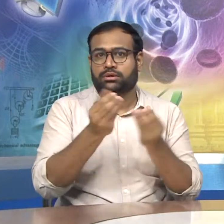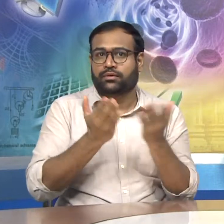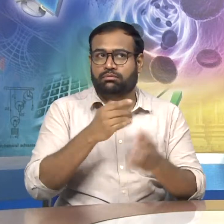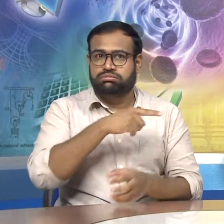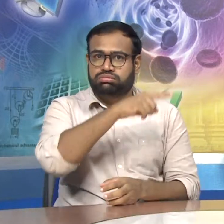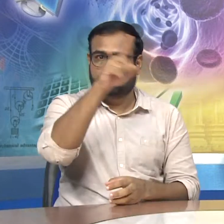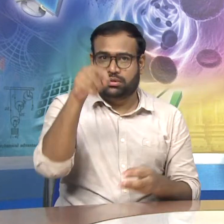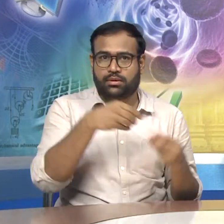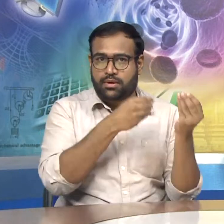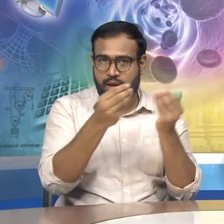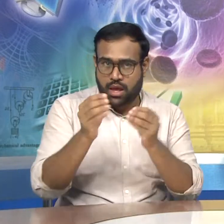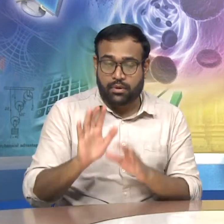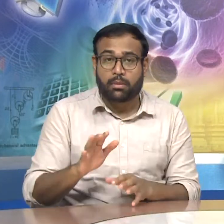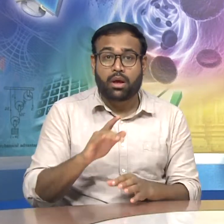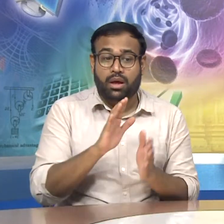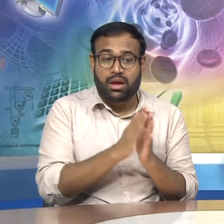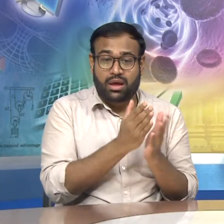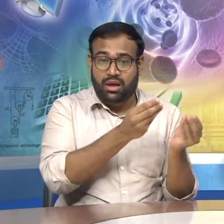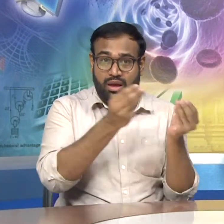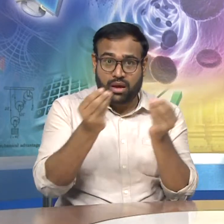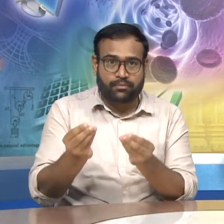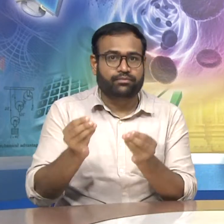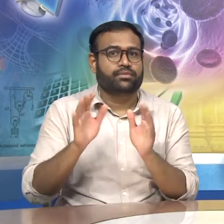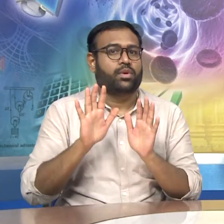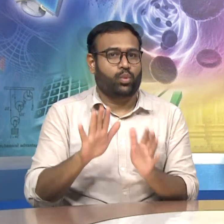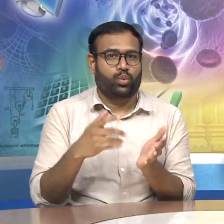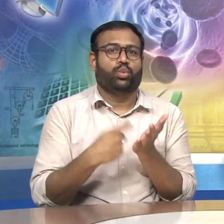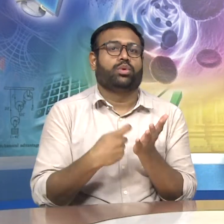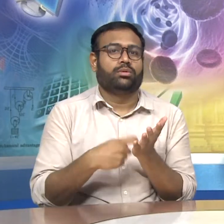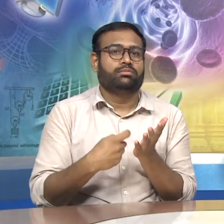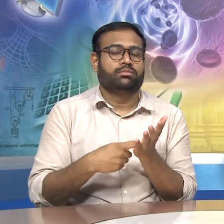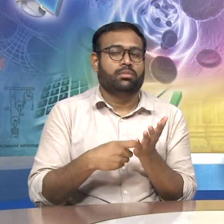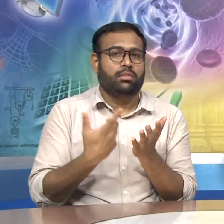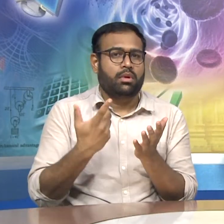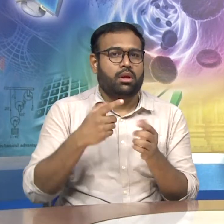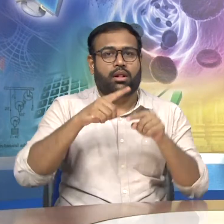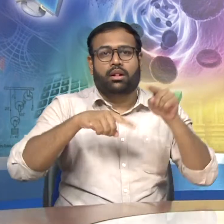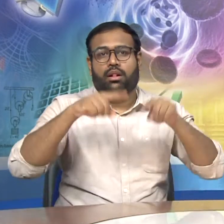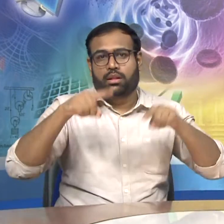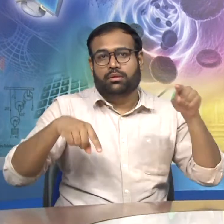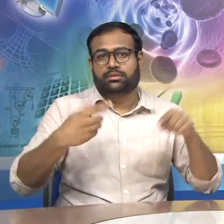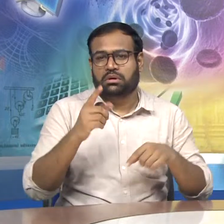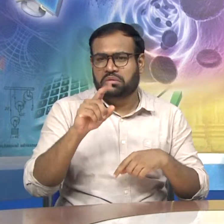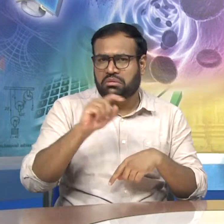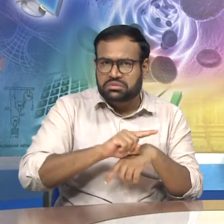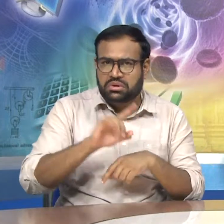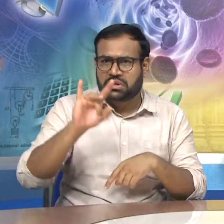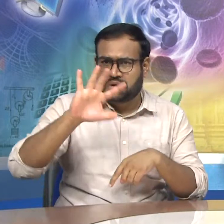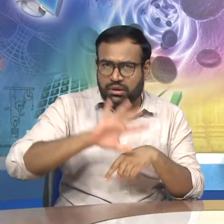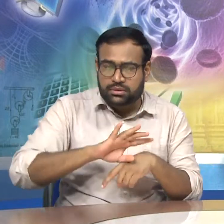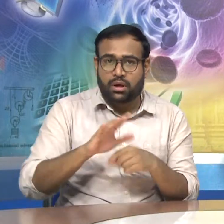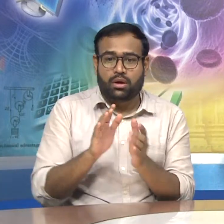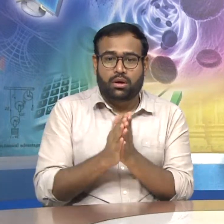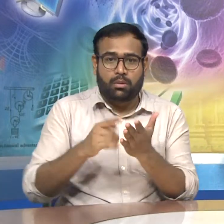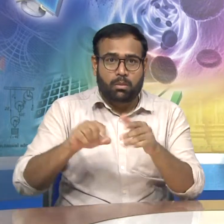offer this service through rules and regulations of circulation service may